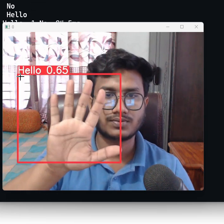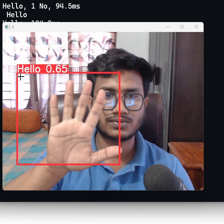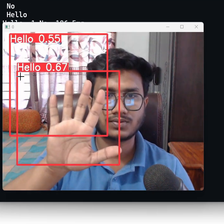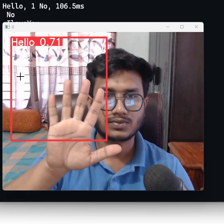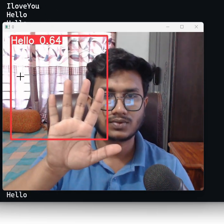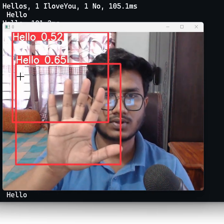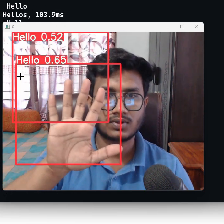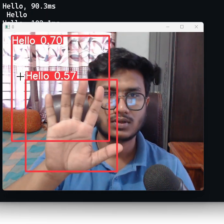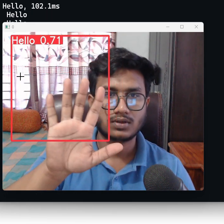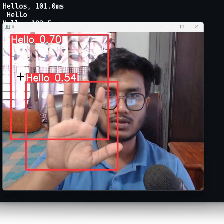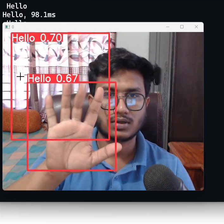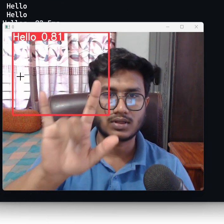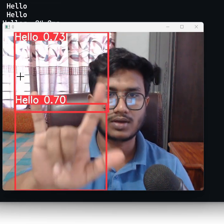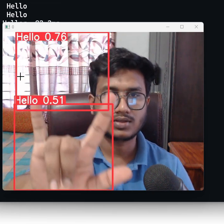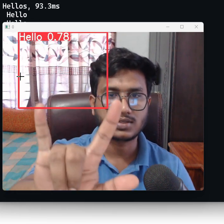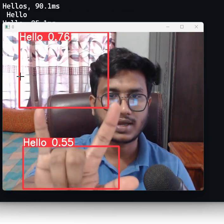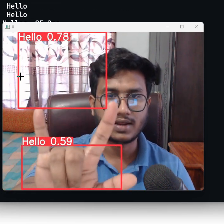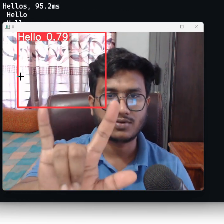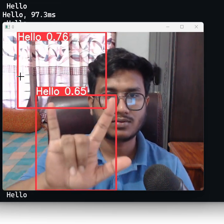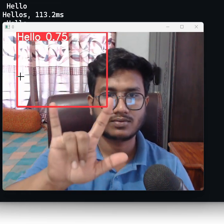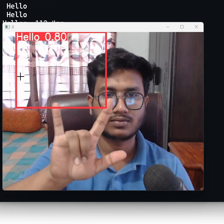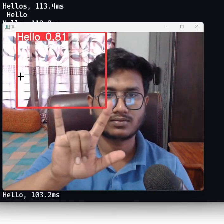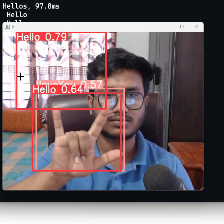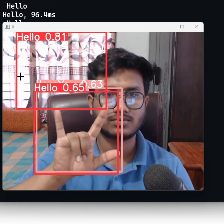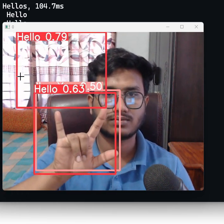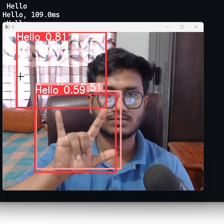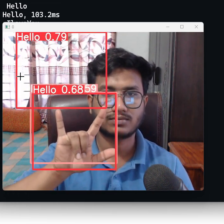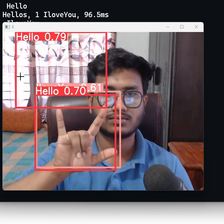hello. Now this is I love you.